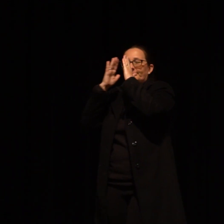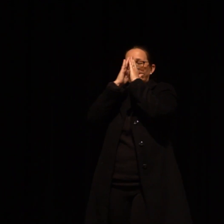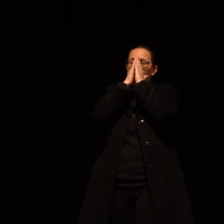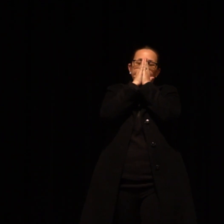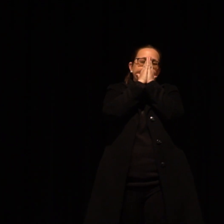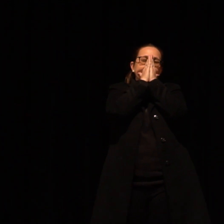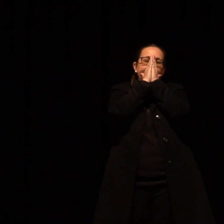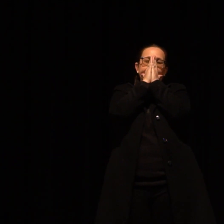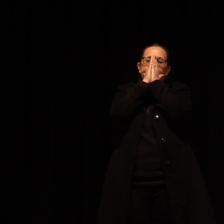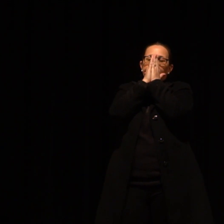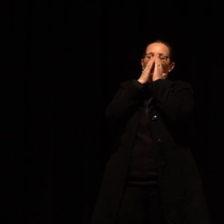It was